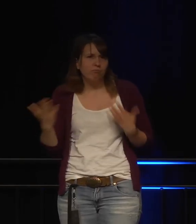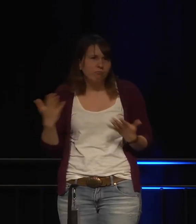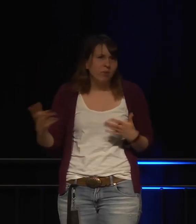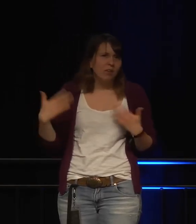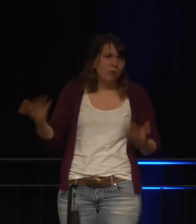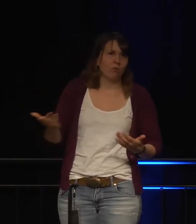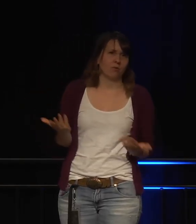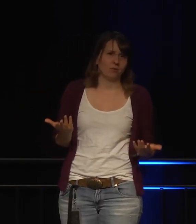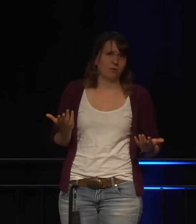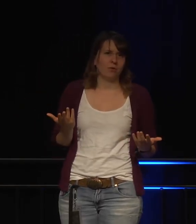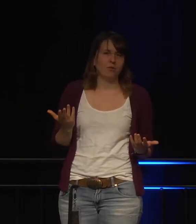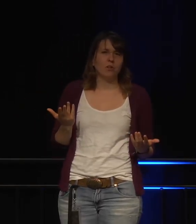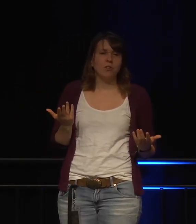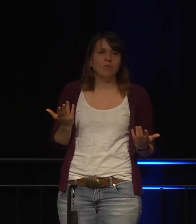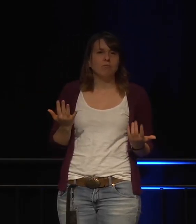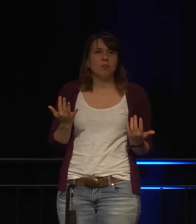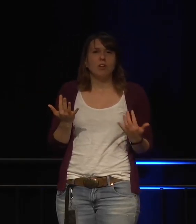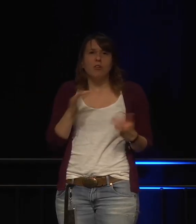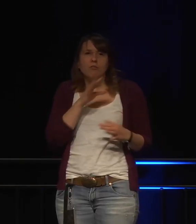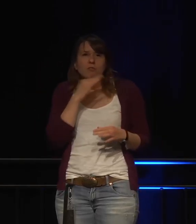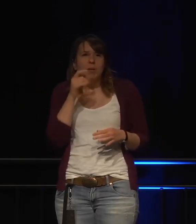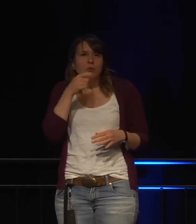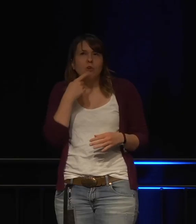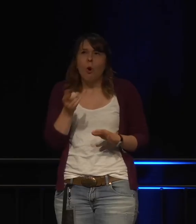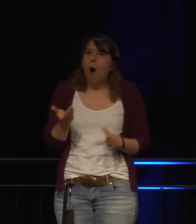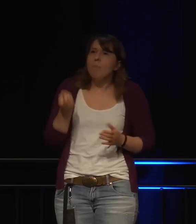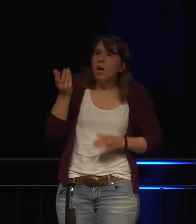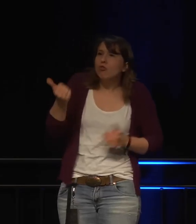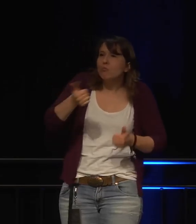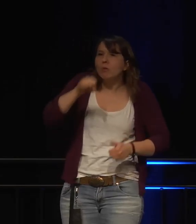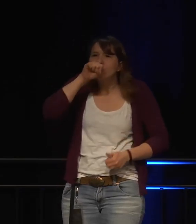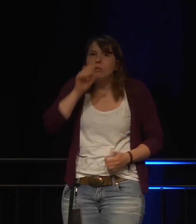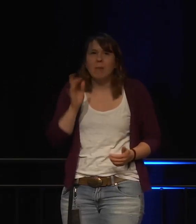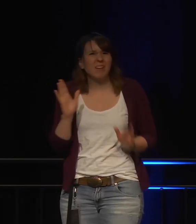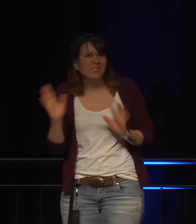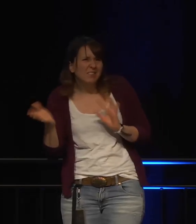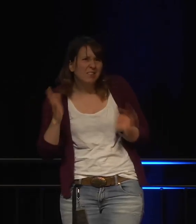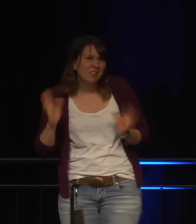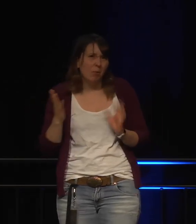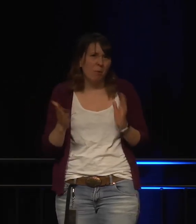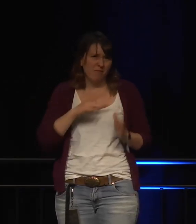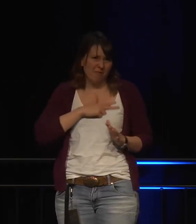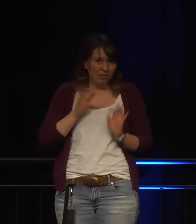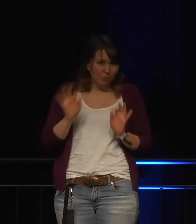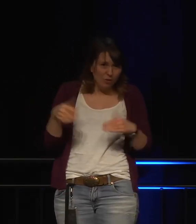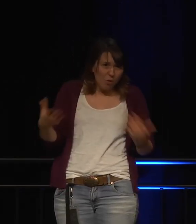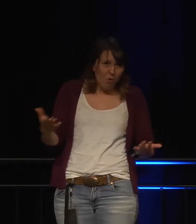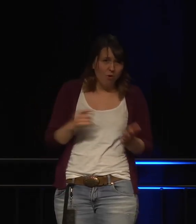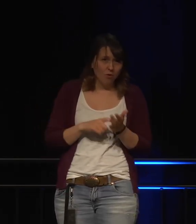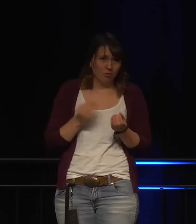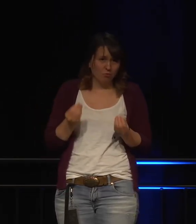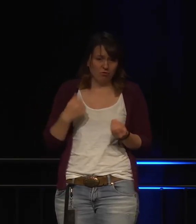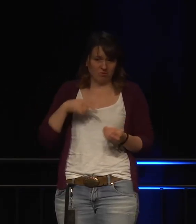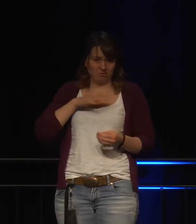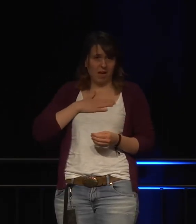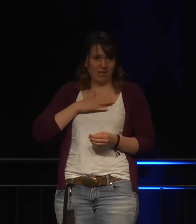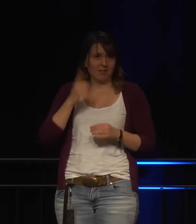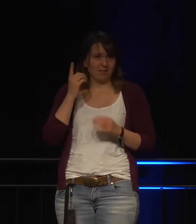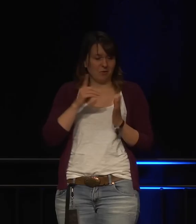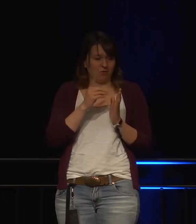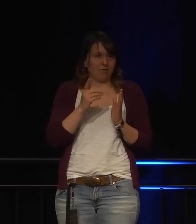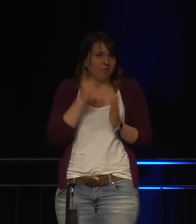you never know that the data is really safe. And only stays with you. Maybe your insurance